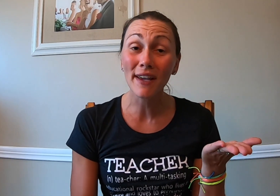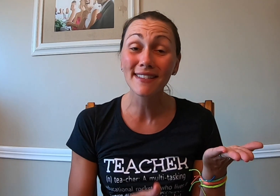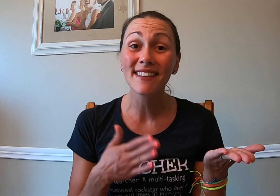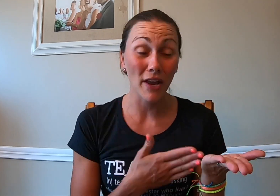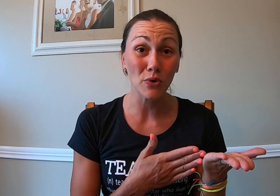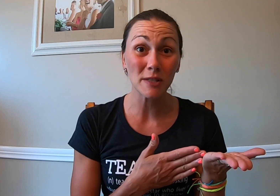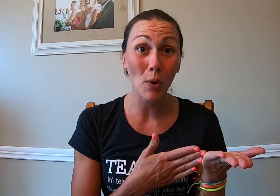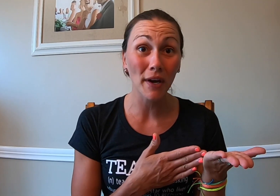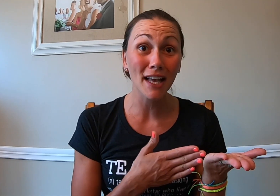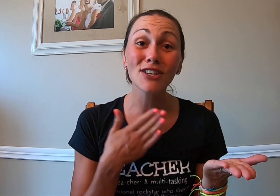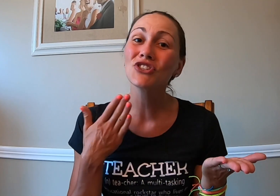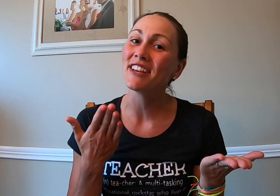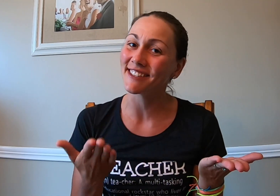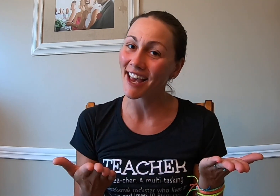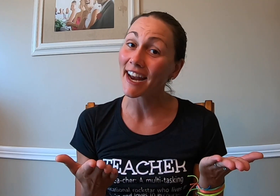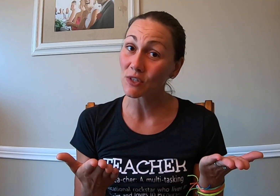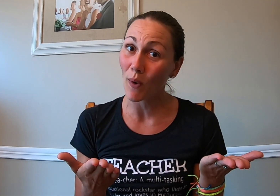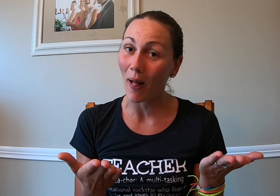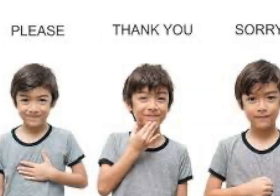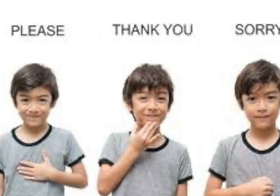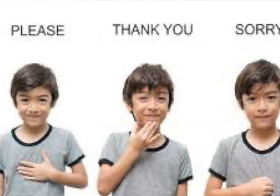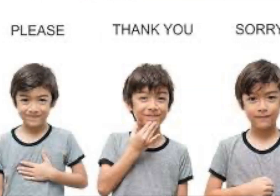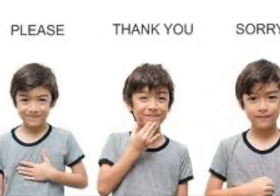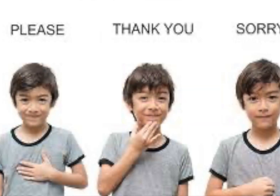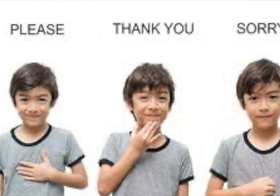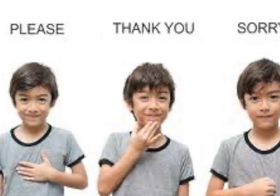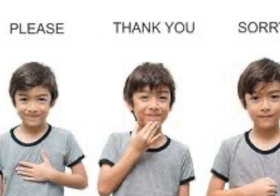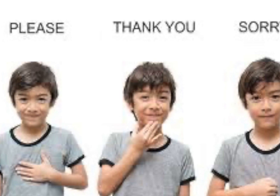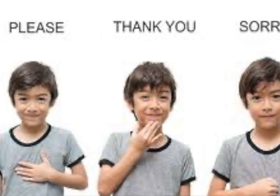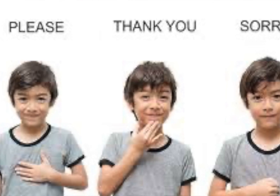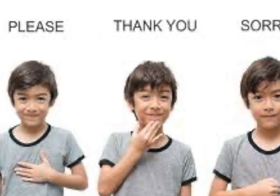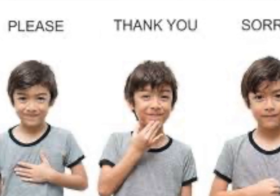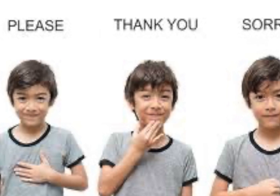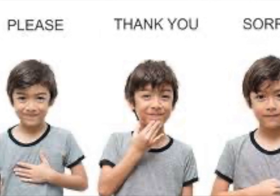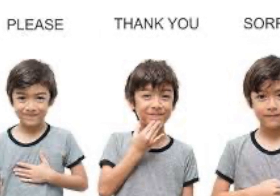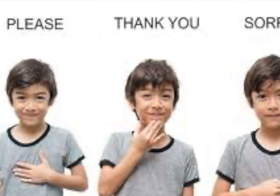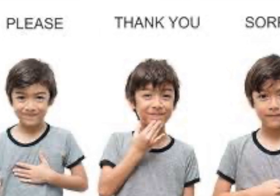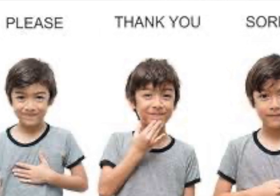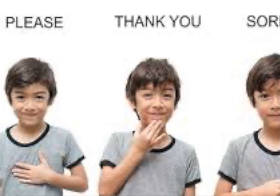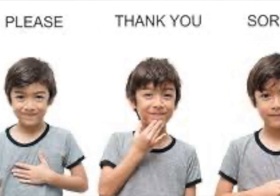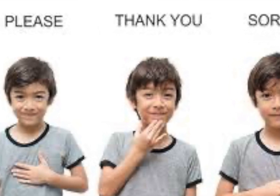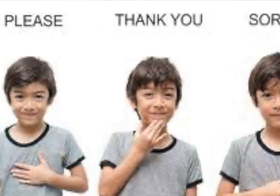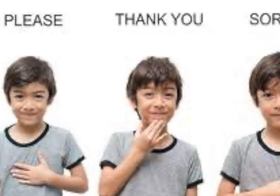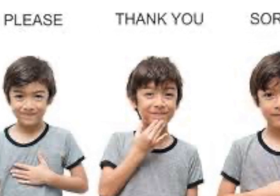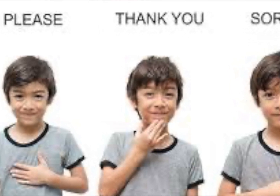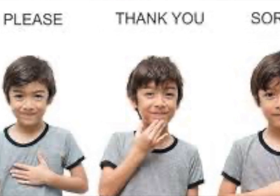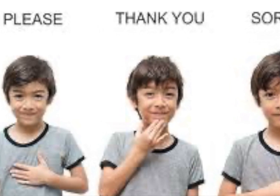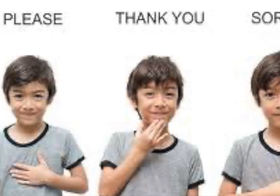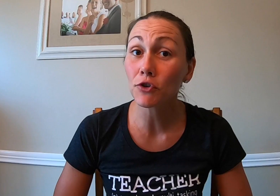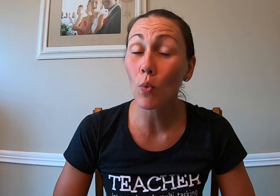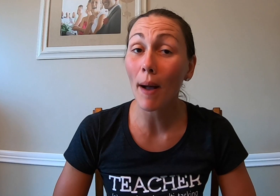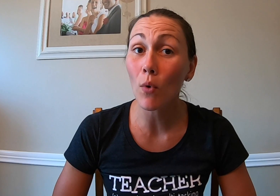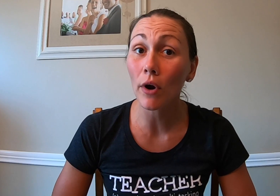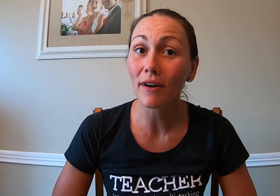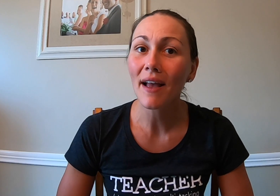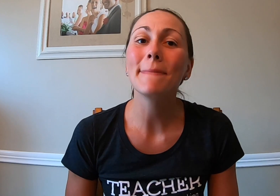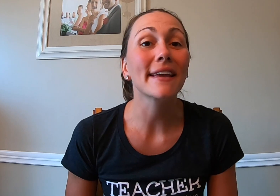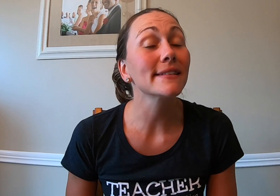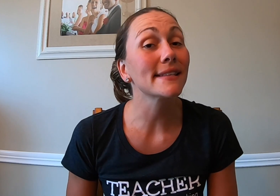voice and use spoken English and sign as well. Children learn through repetition. Patience is key. If you ask your child if you want more, make the